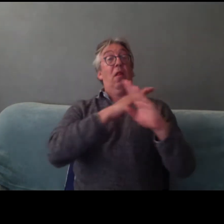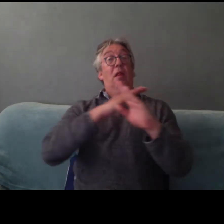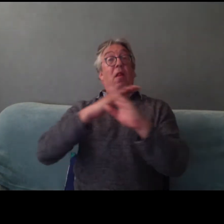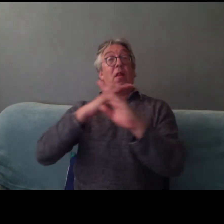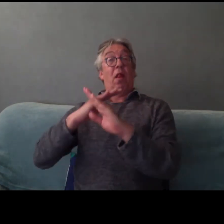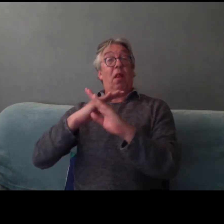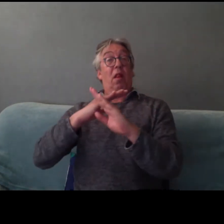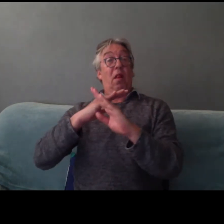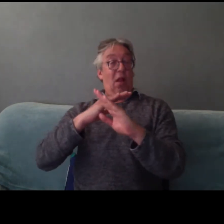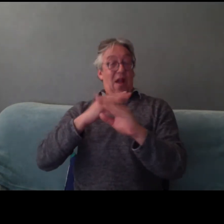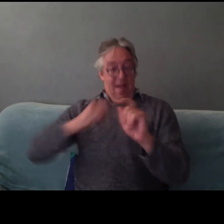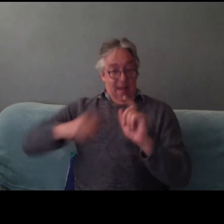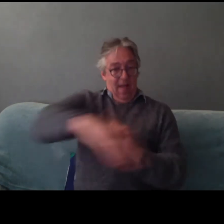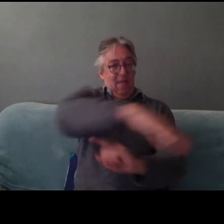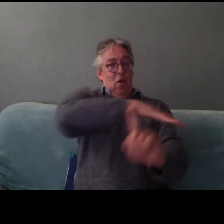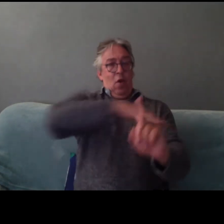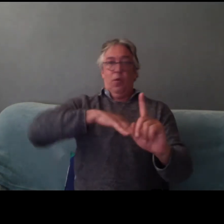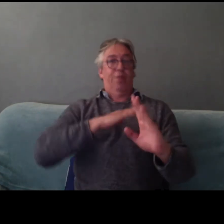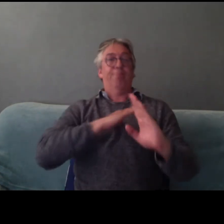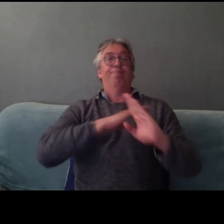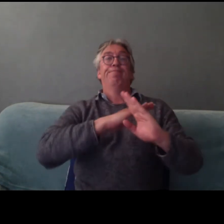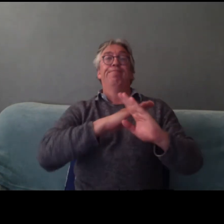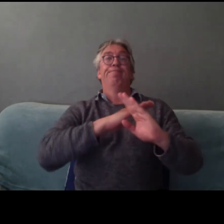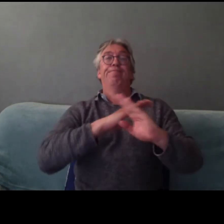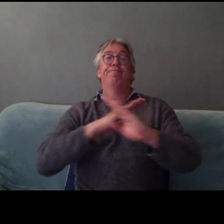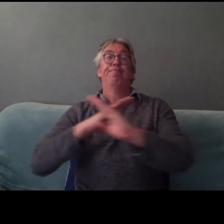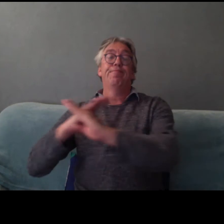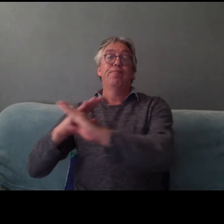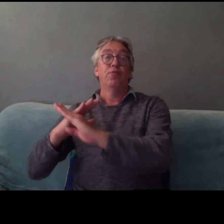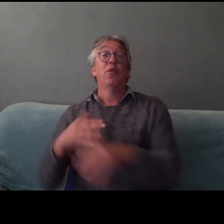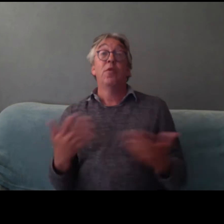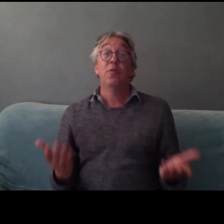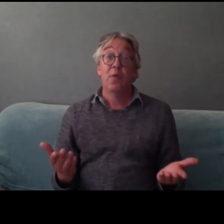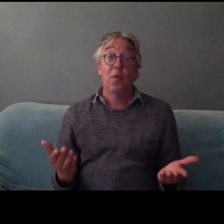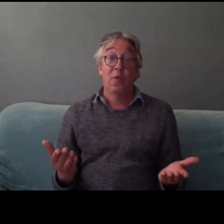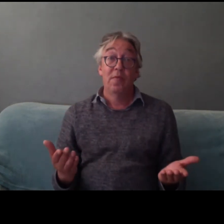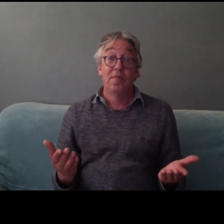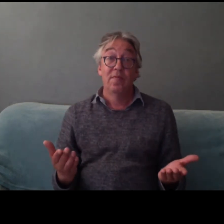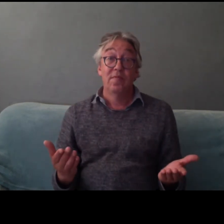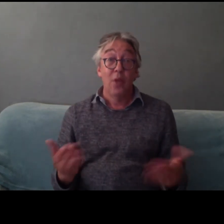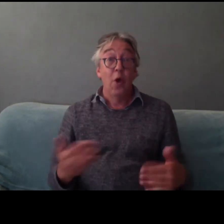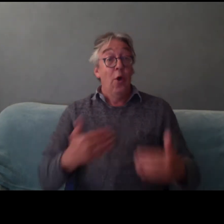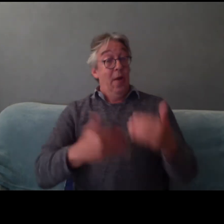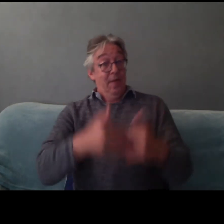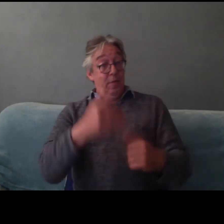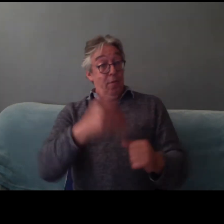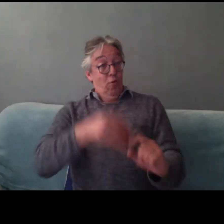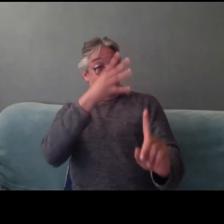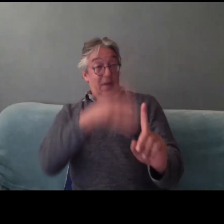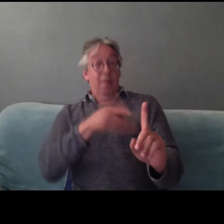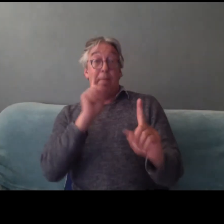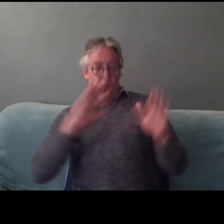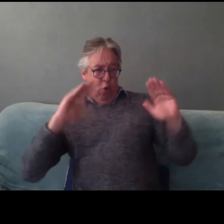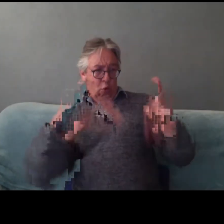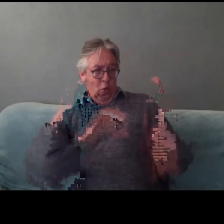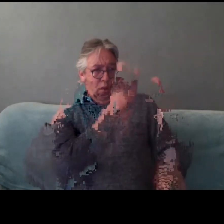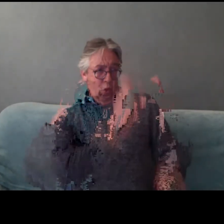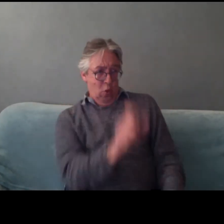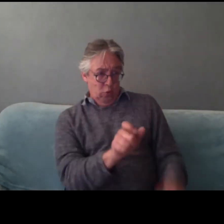And so really an assessment of disability ought to take account of both sides of this equation about a person